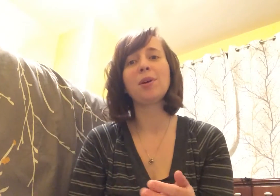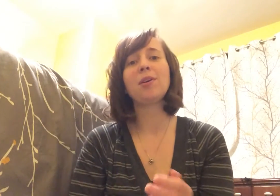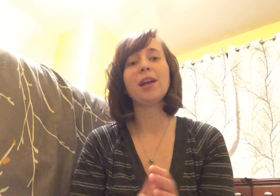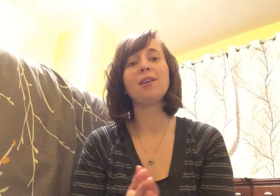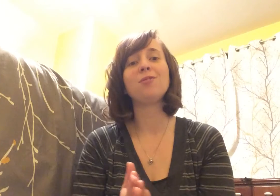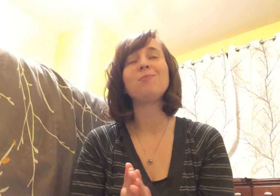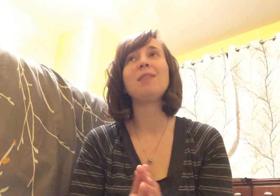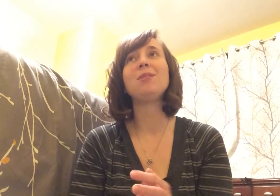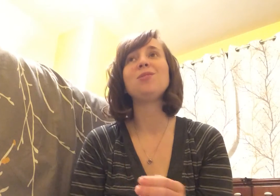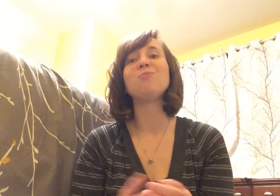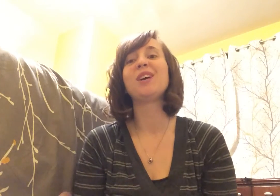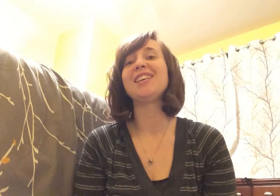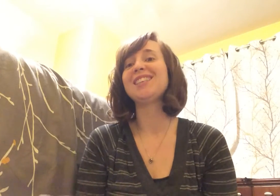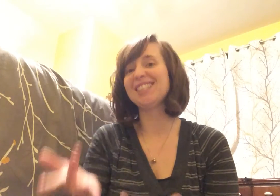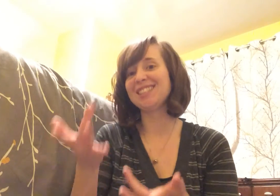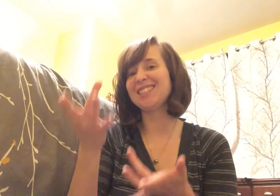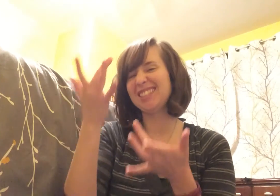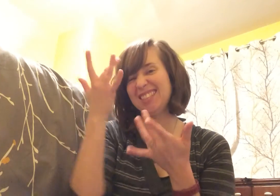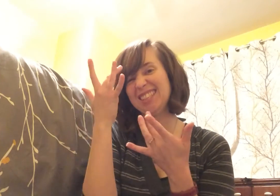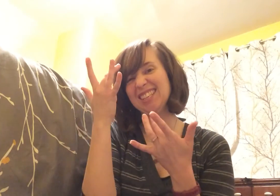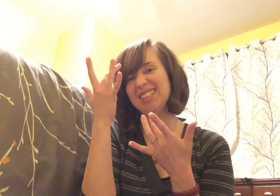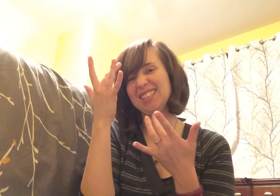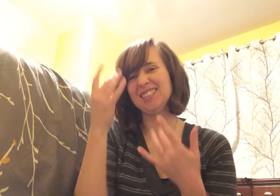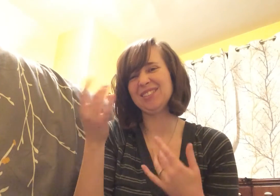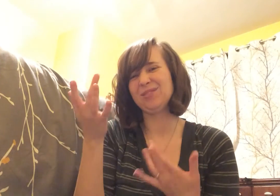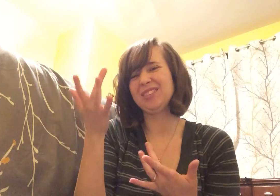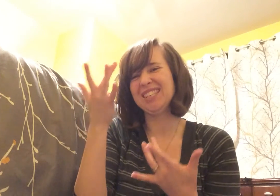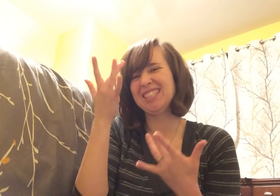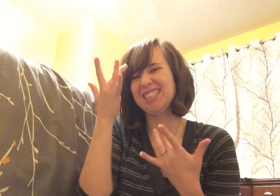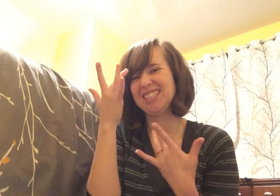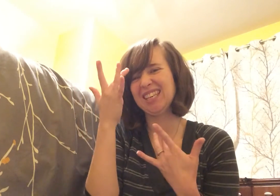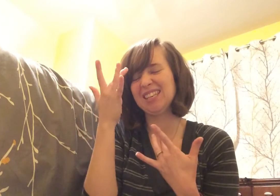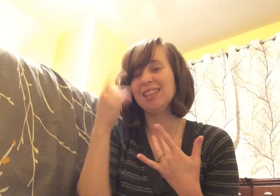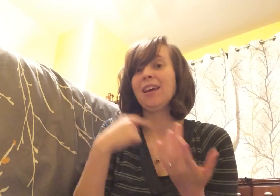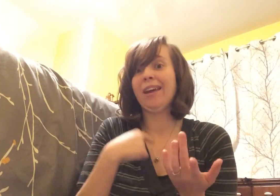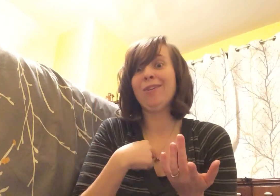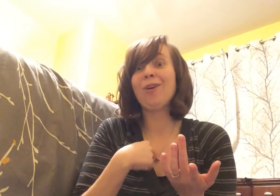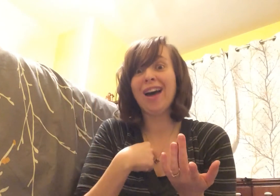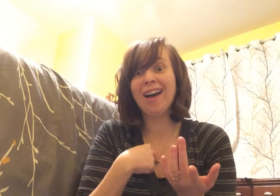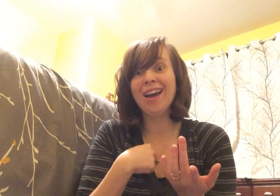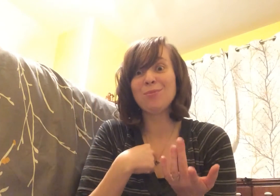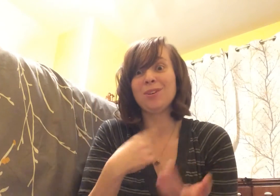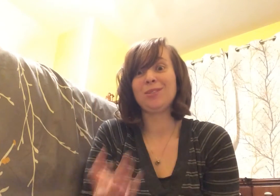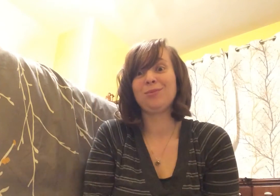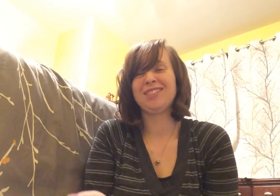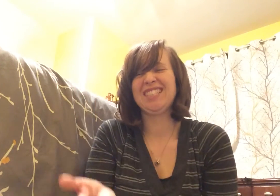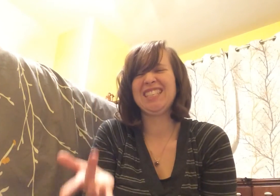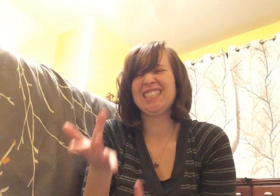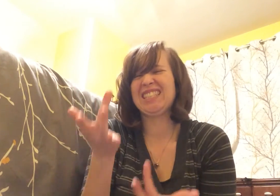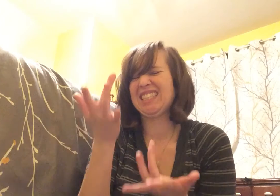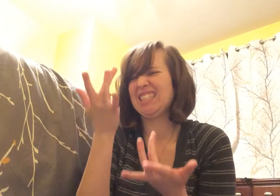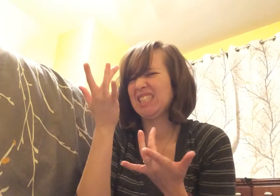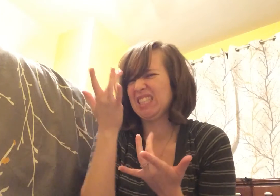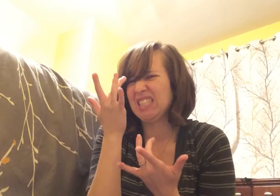about how maybe you might get sick. Really sick. I know I was really